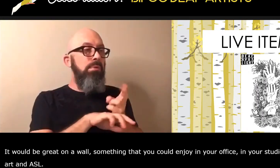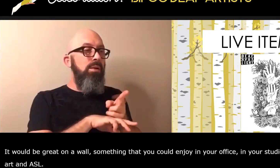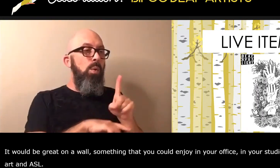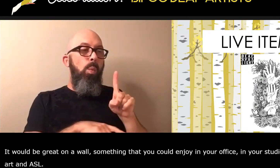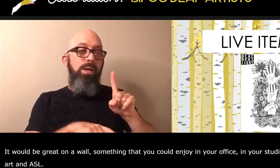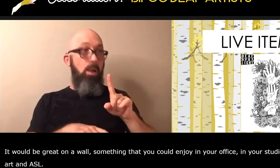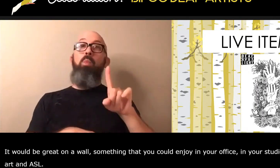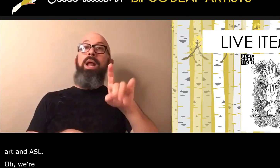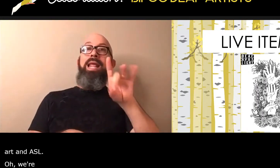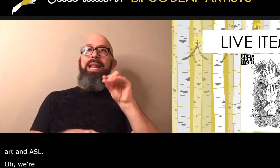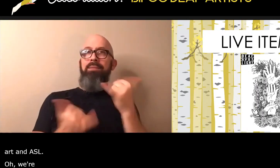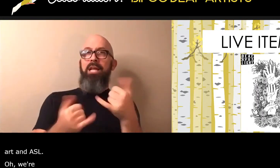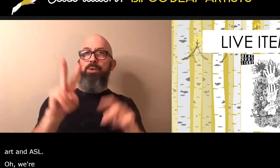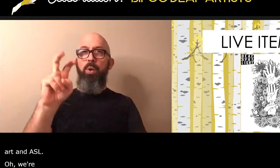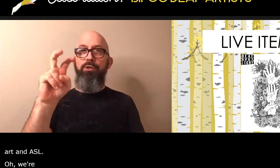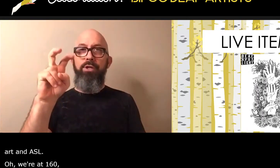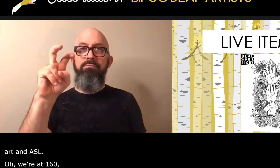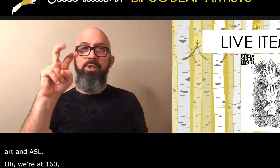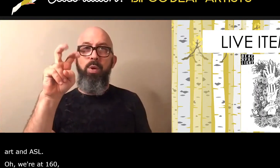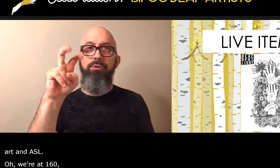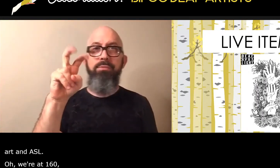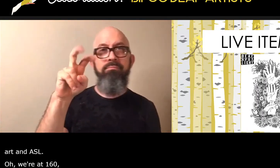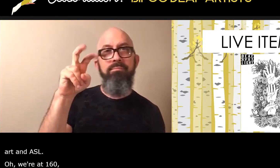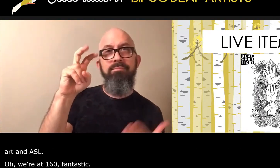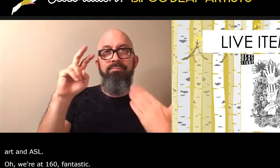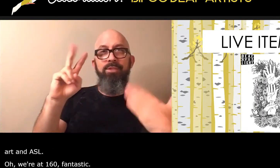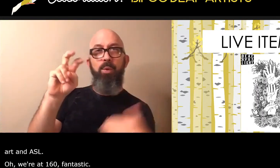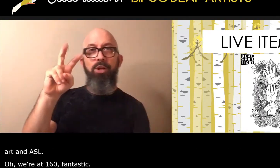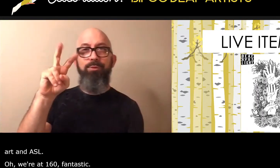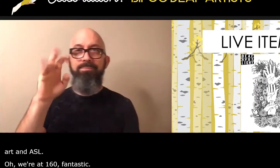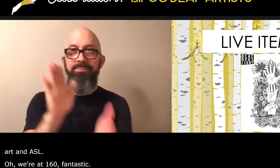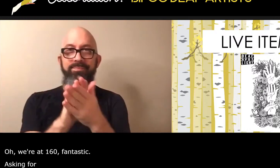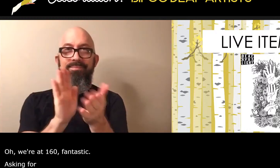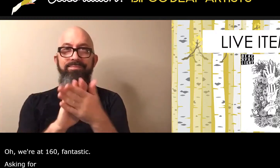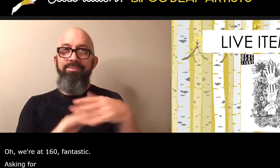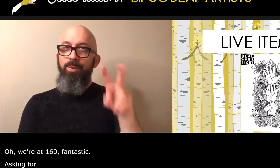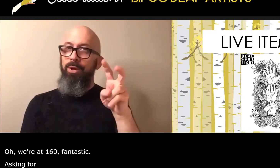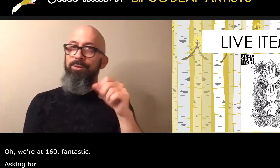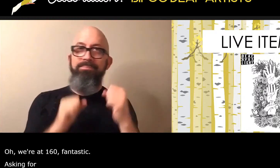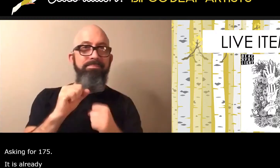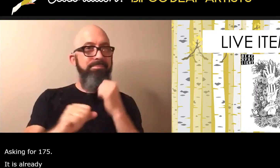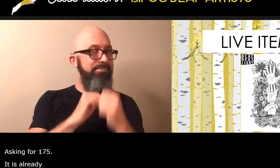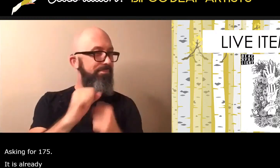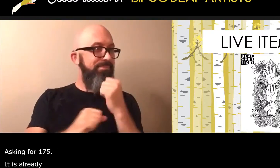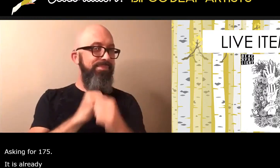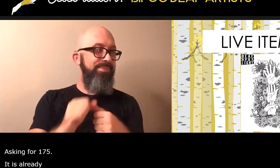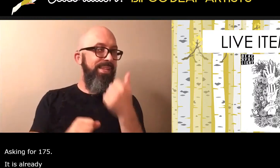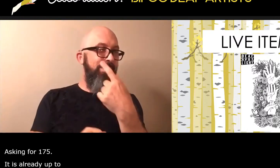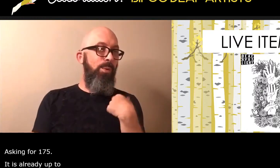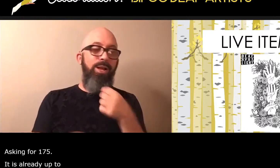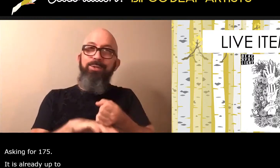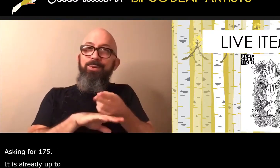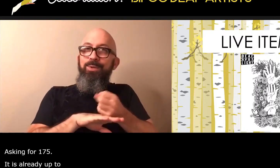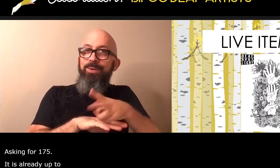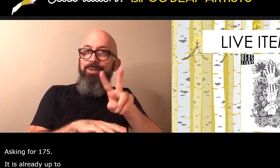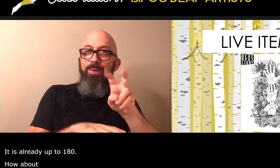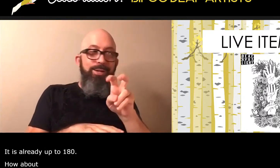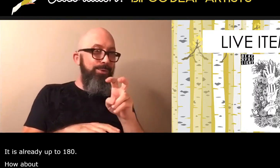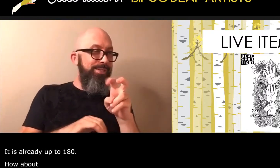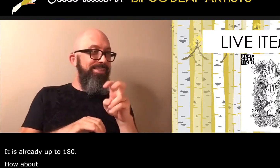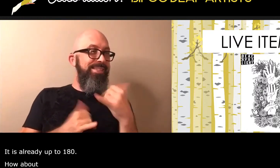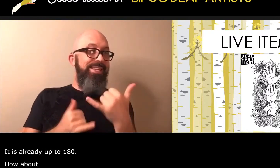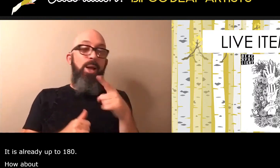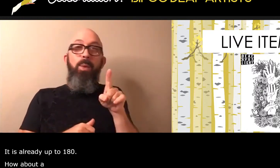for 175. It's already up to 180. How about a $200 bid? That's what we're going